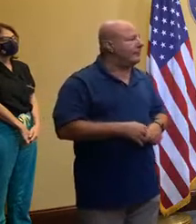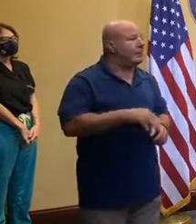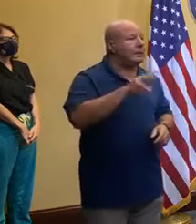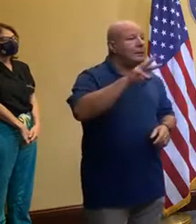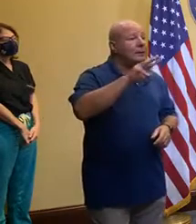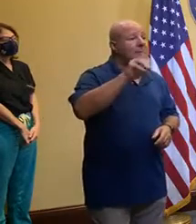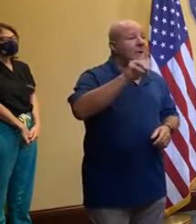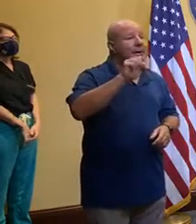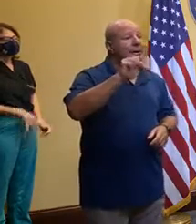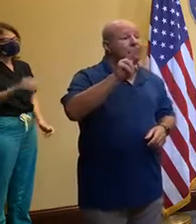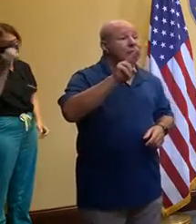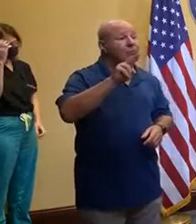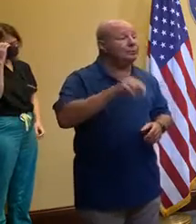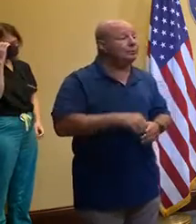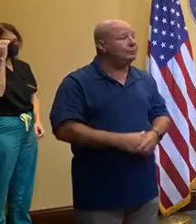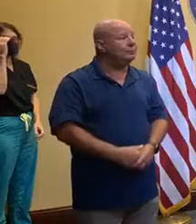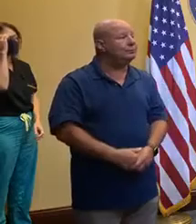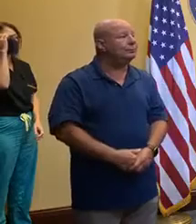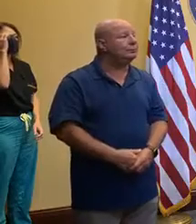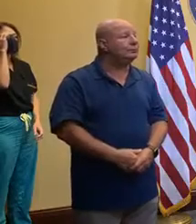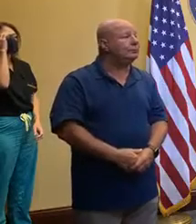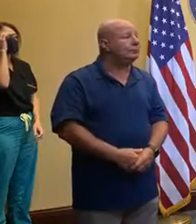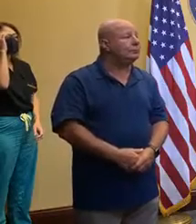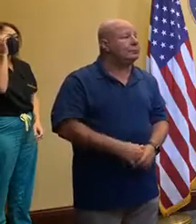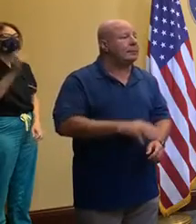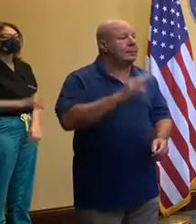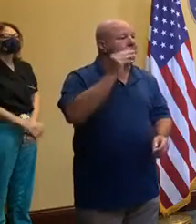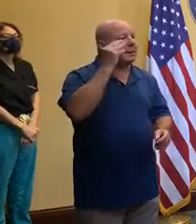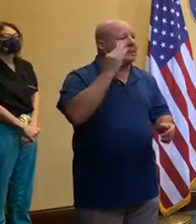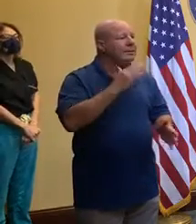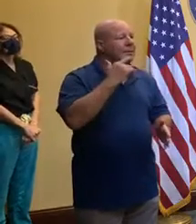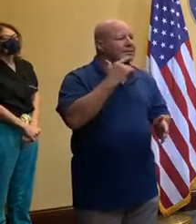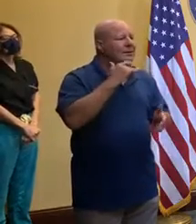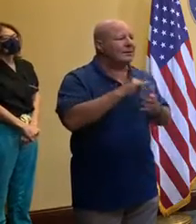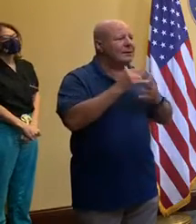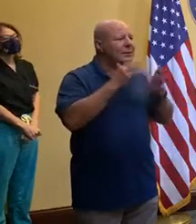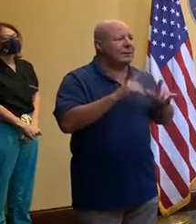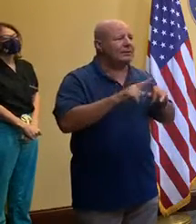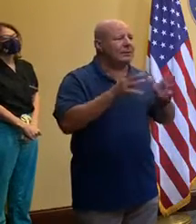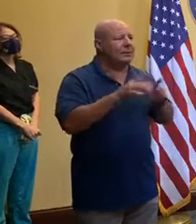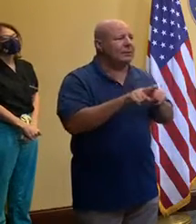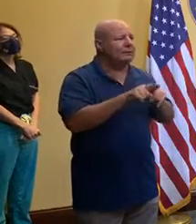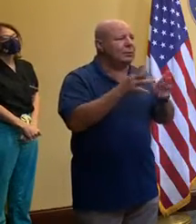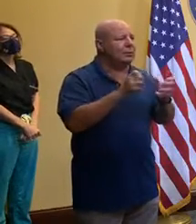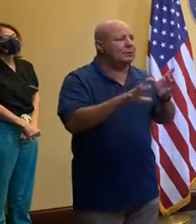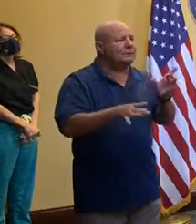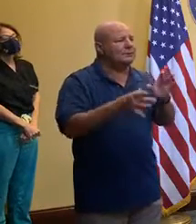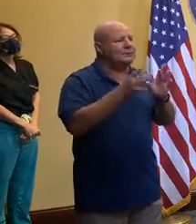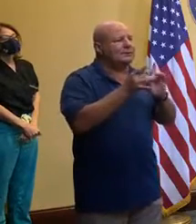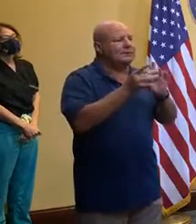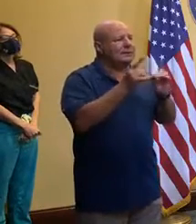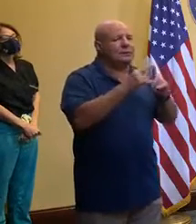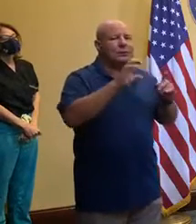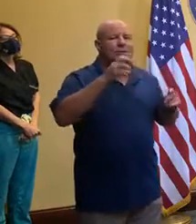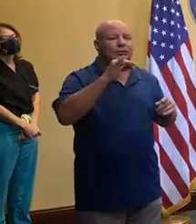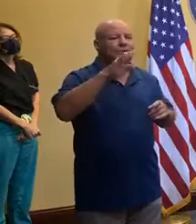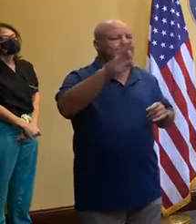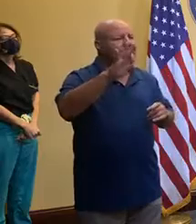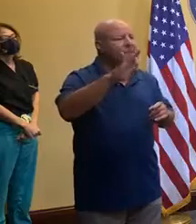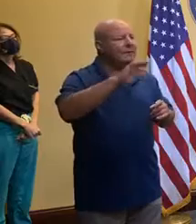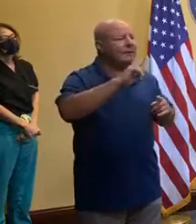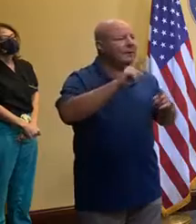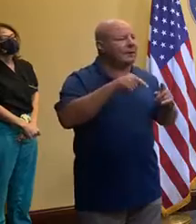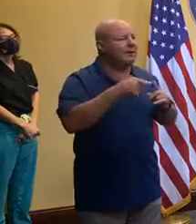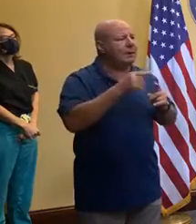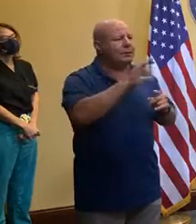WDSU, Casey, followed by Travers. The mayor alluded to this in the comments, but I also wanted to speak to the chief about the